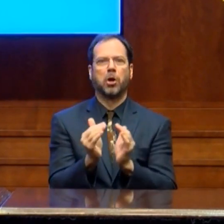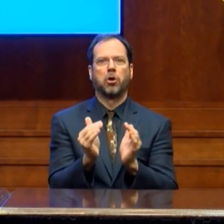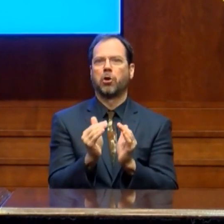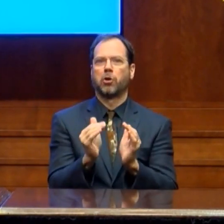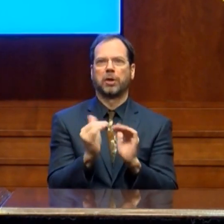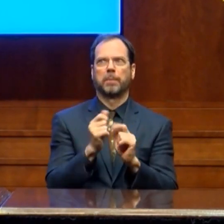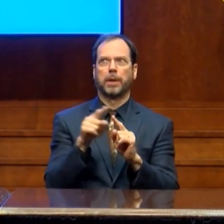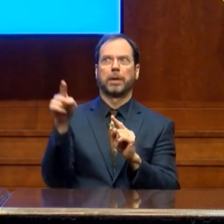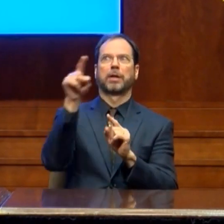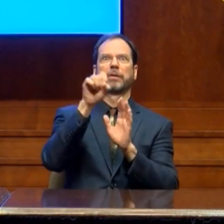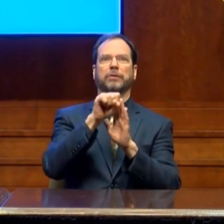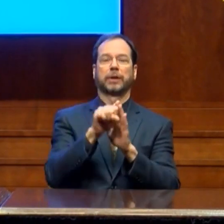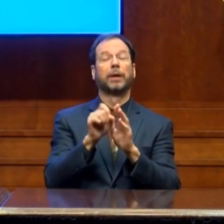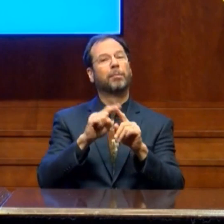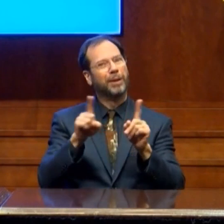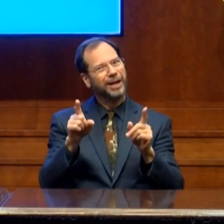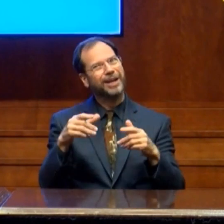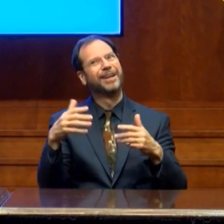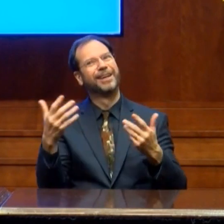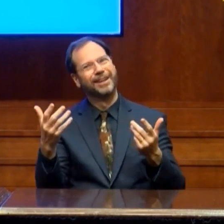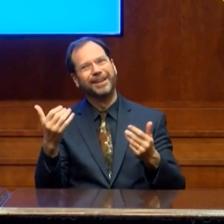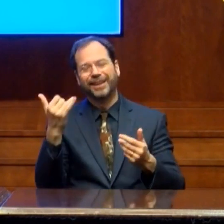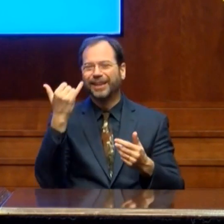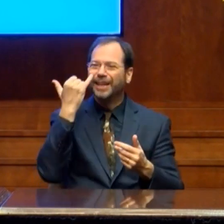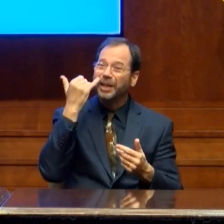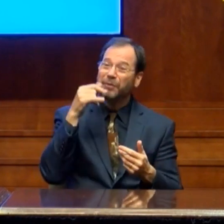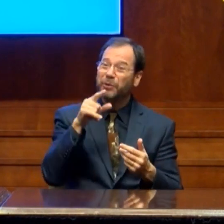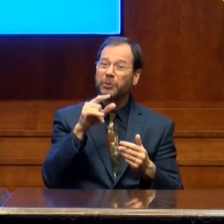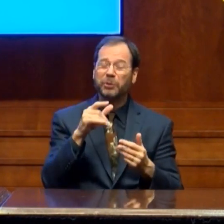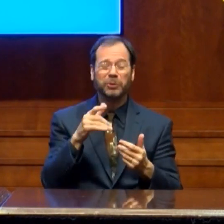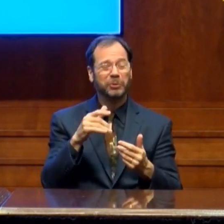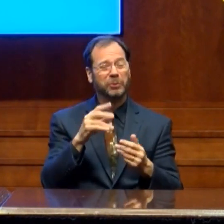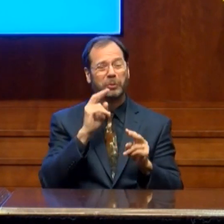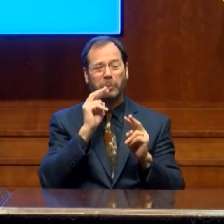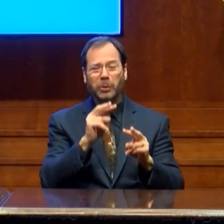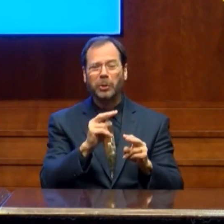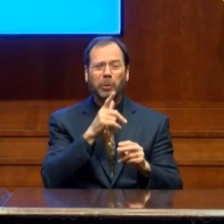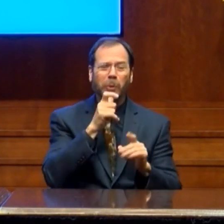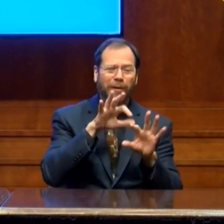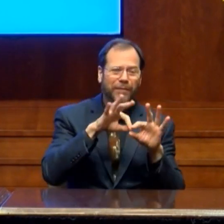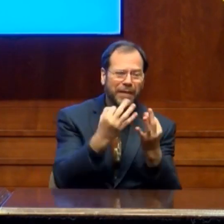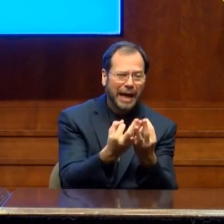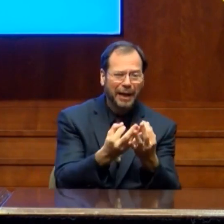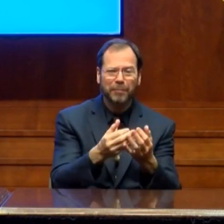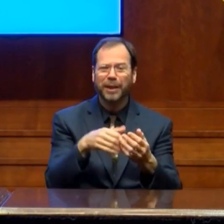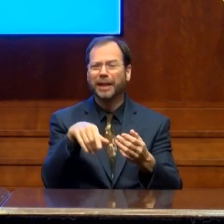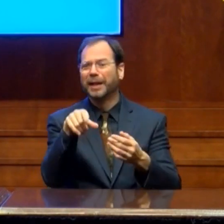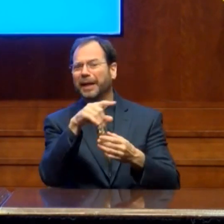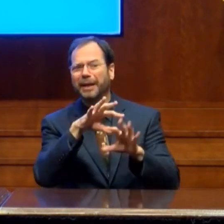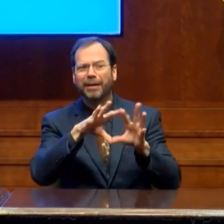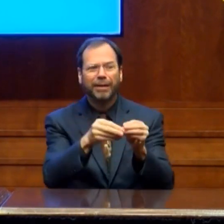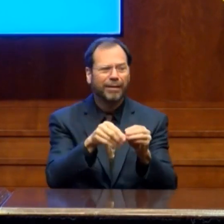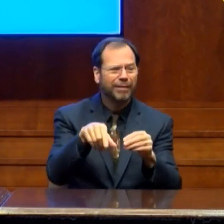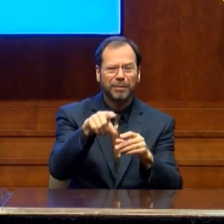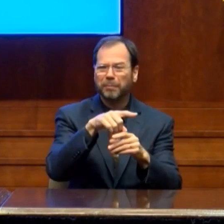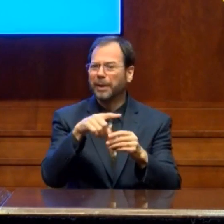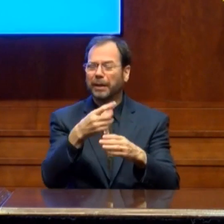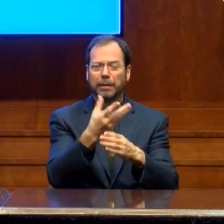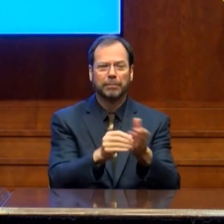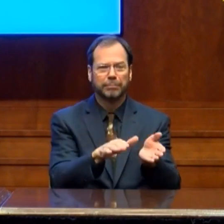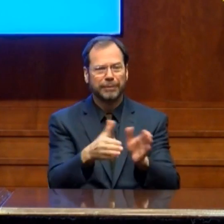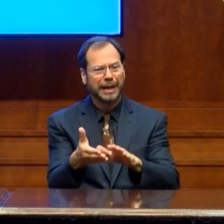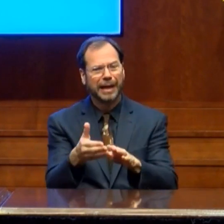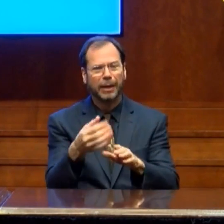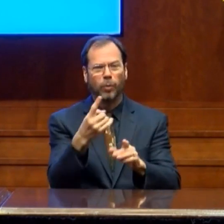number. But if you compare it to the hearts and souls of the households who've lost a member,